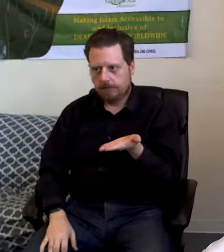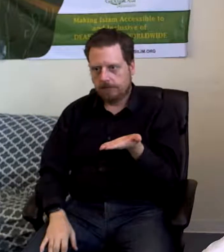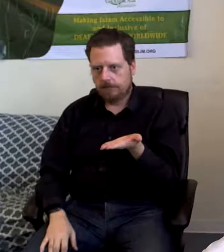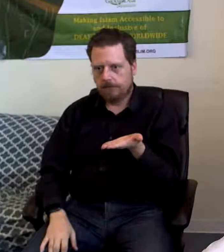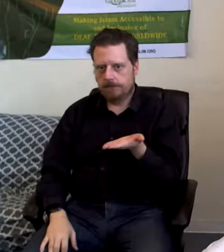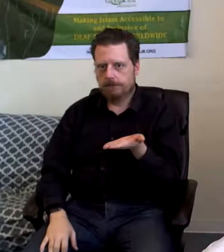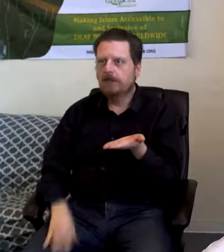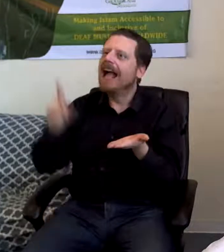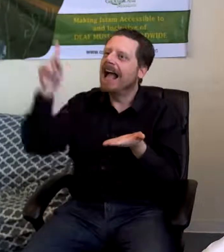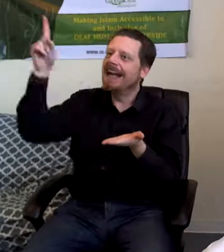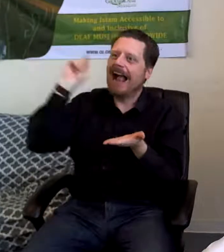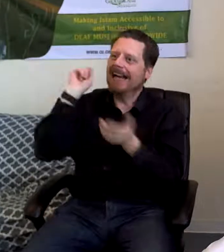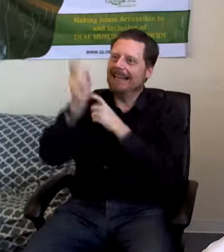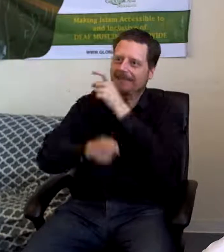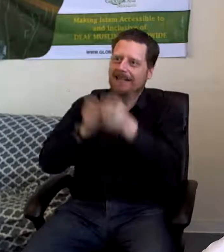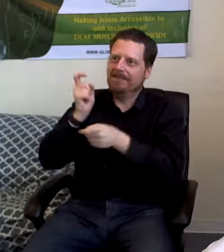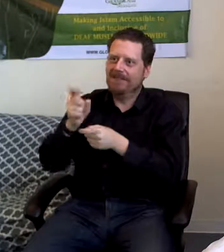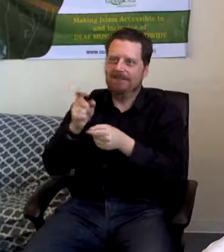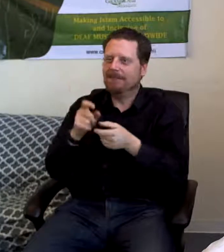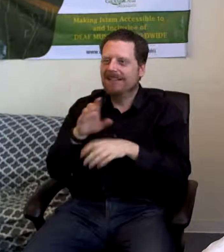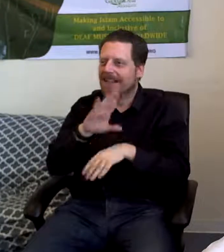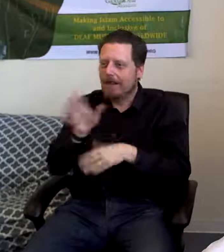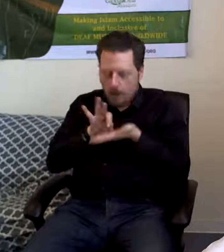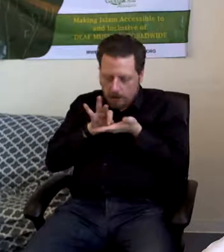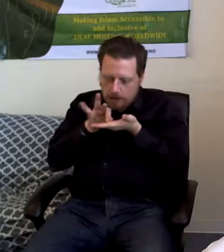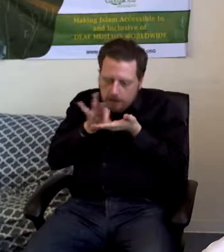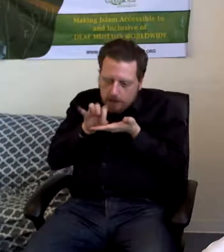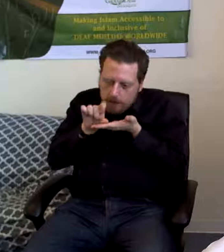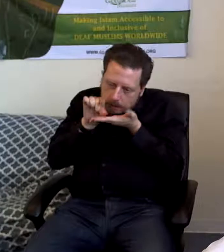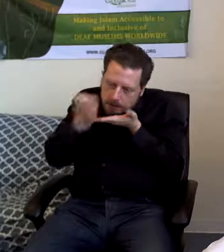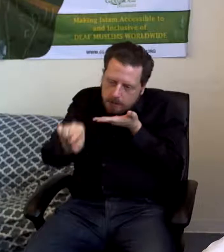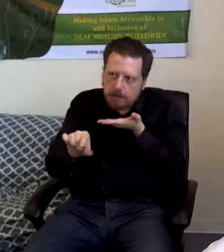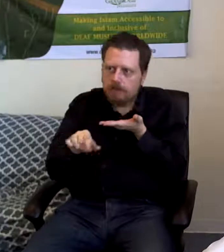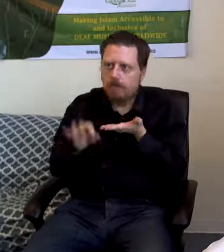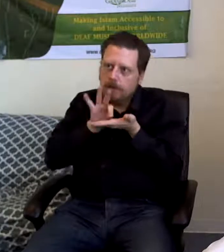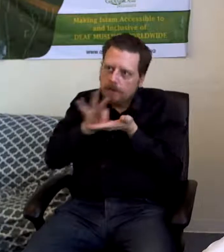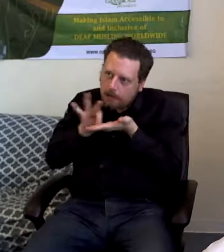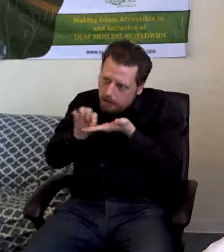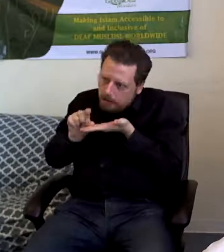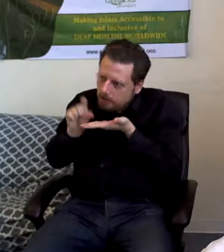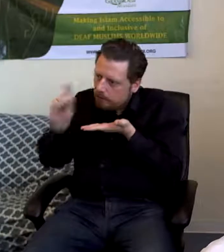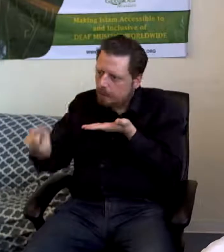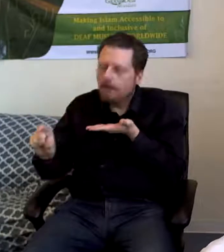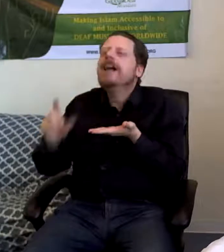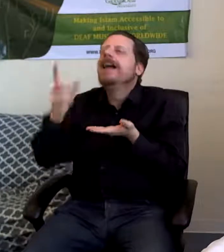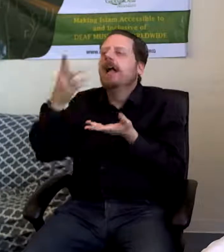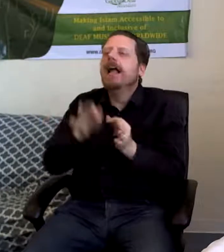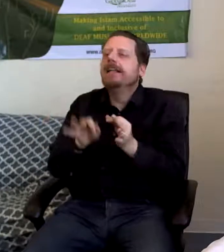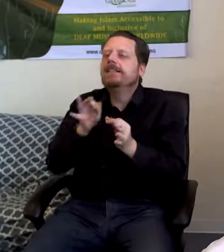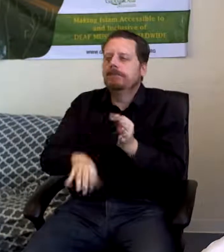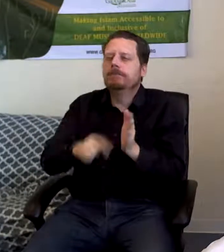you know when Allah gives without counting? Let me give you a simple example.